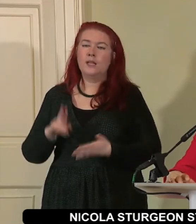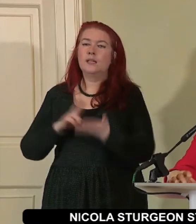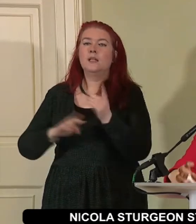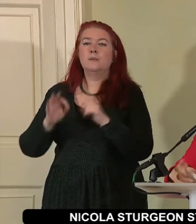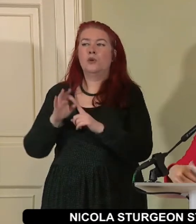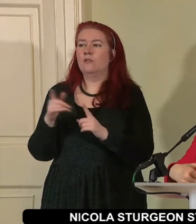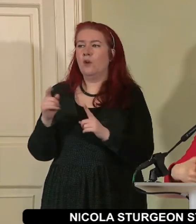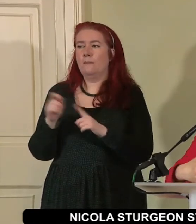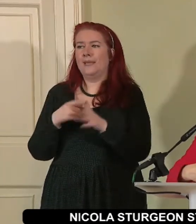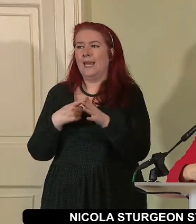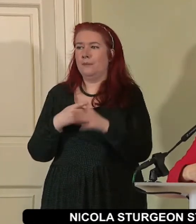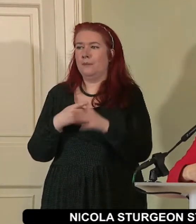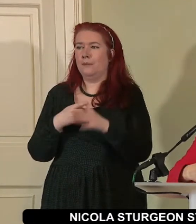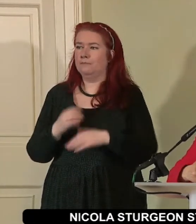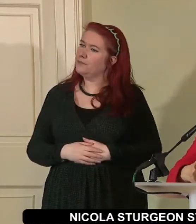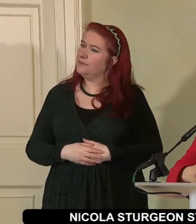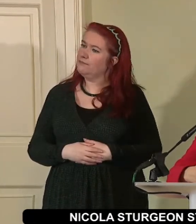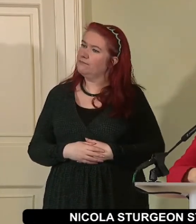from PA.